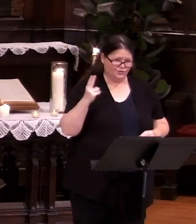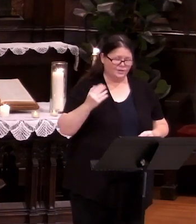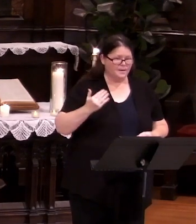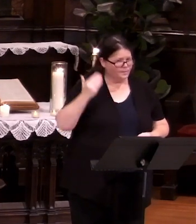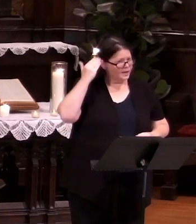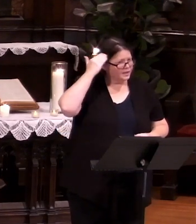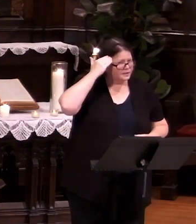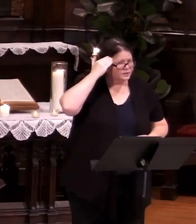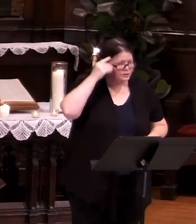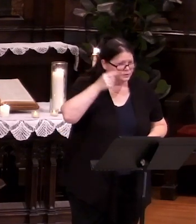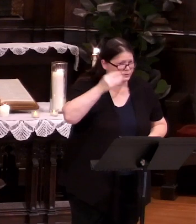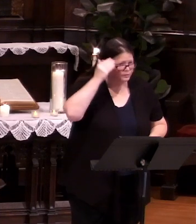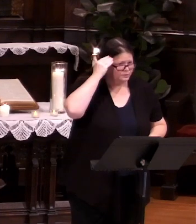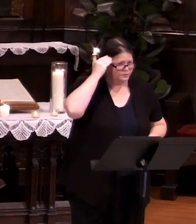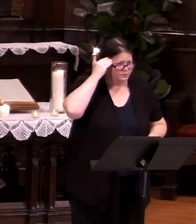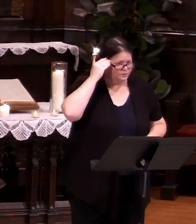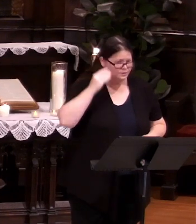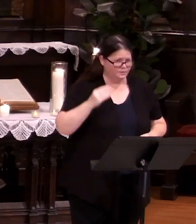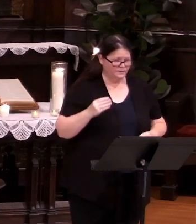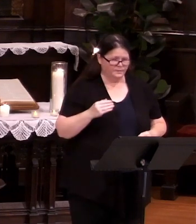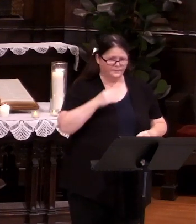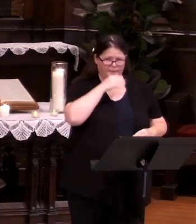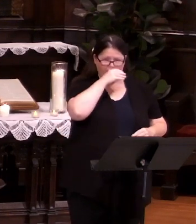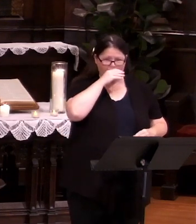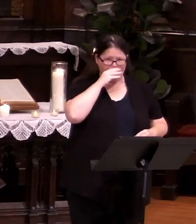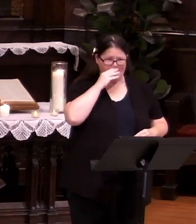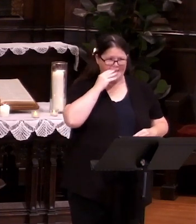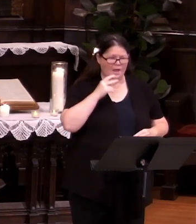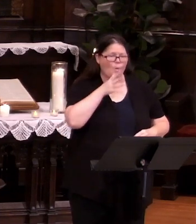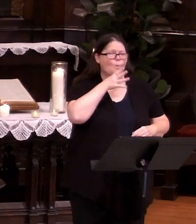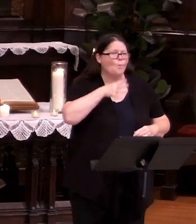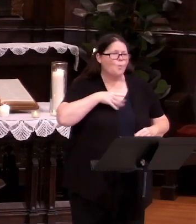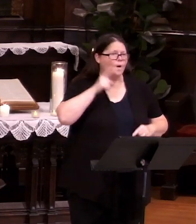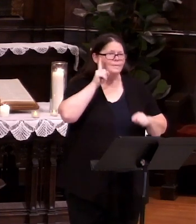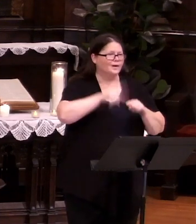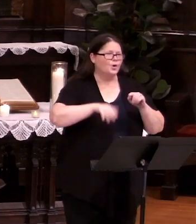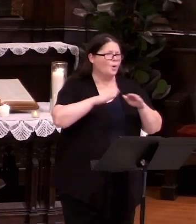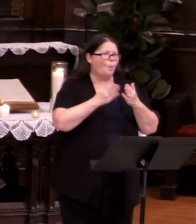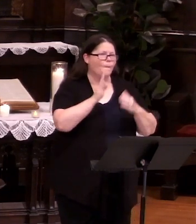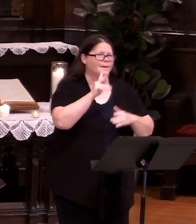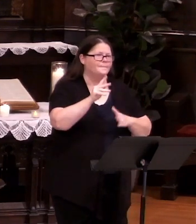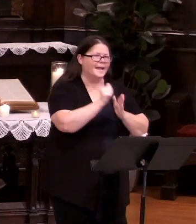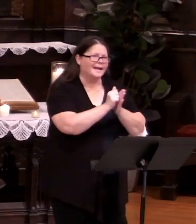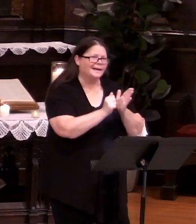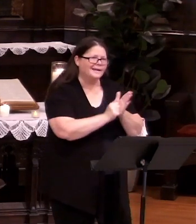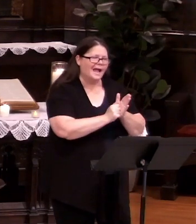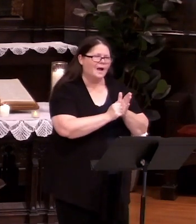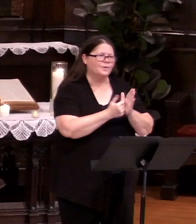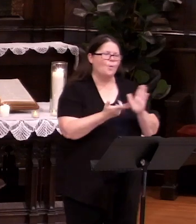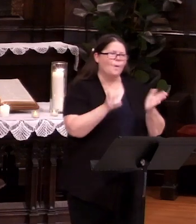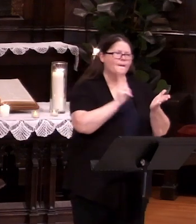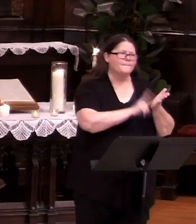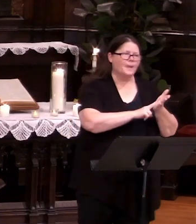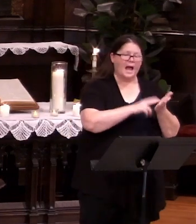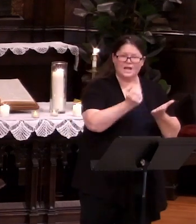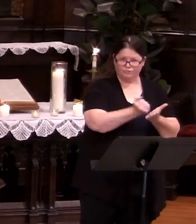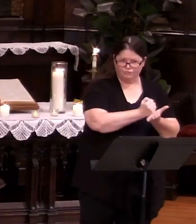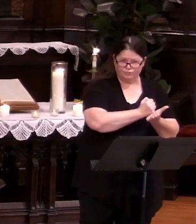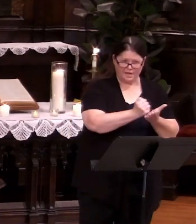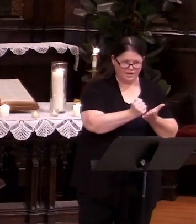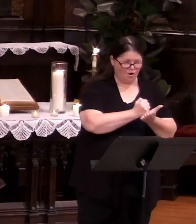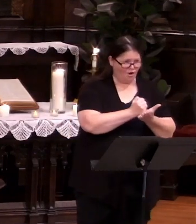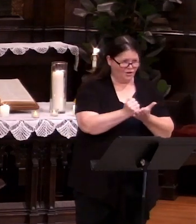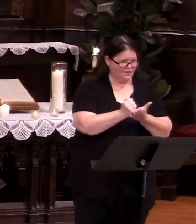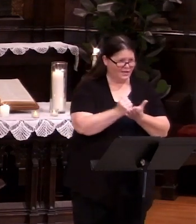women could not, in the United States, open a bank account, apply for a credit card, or a loan on their own without a